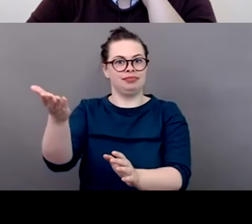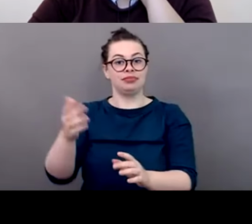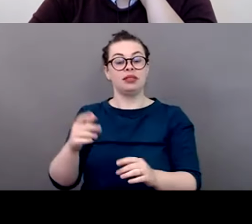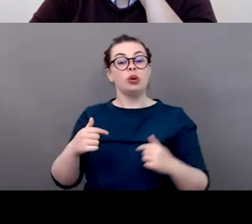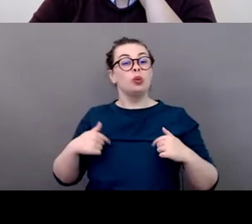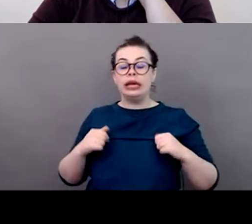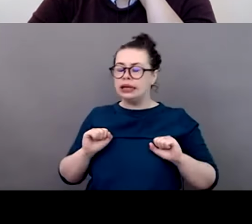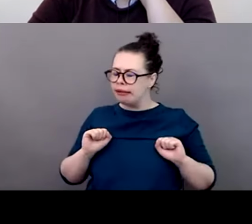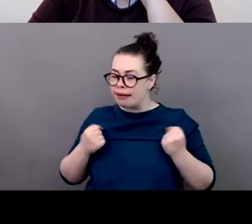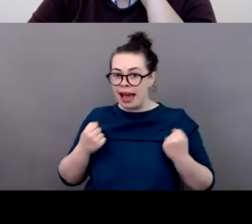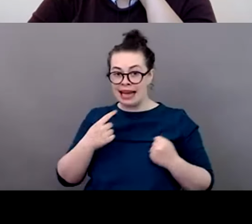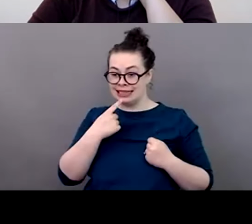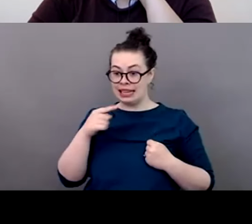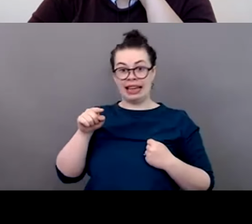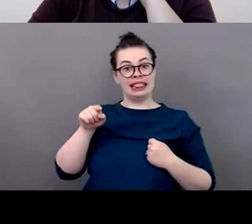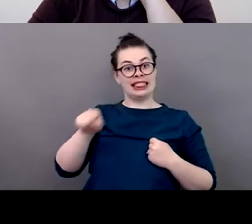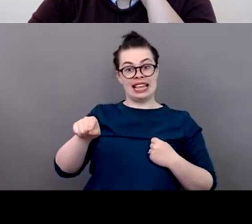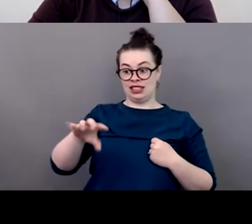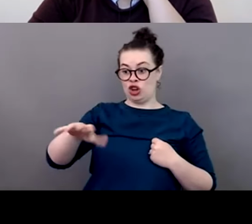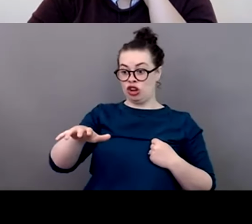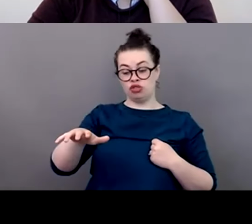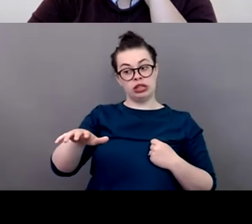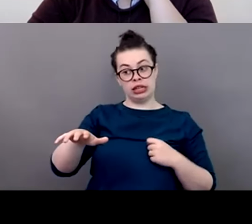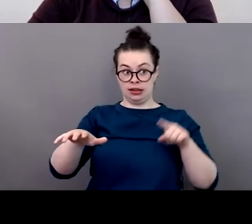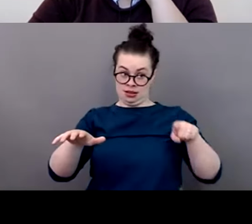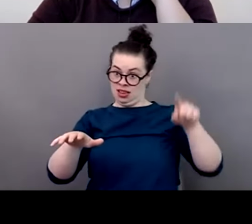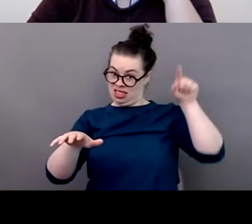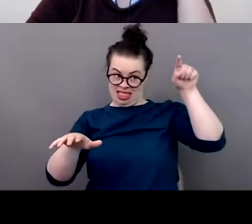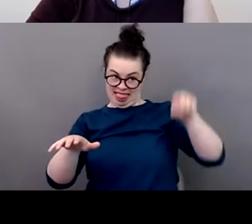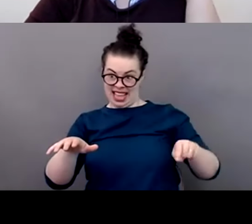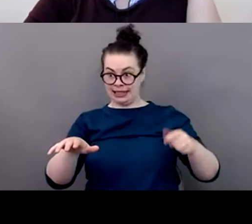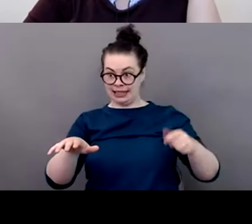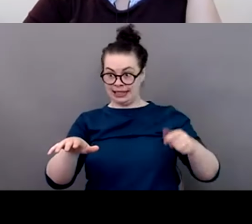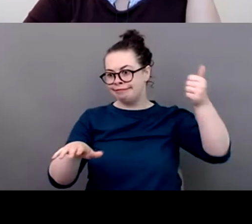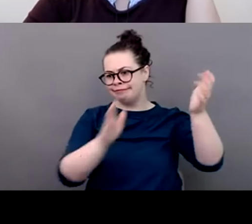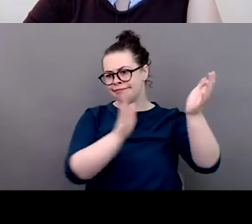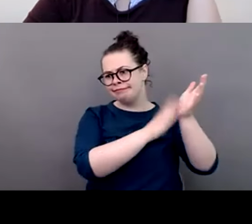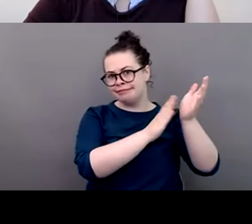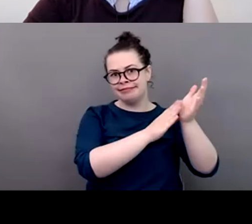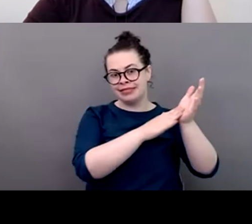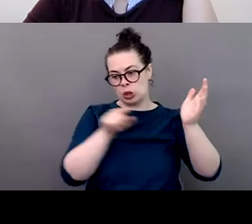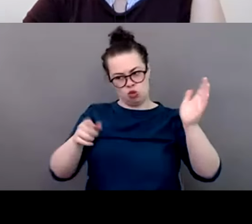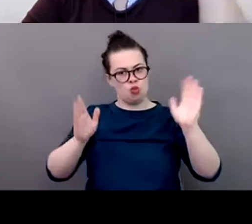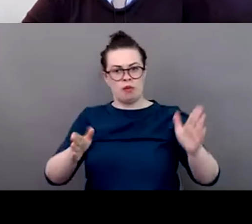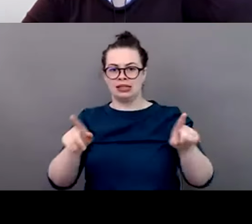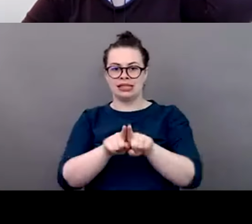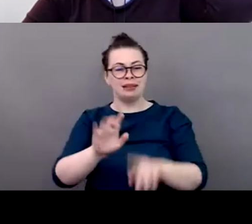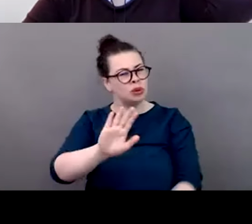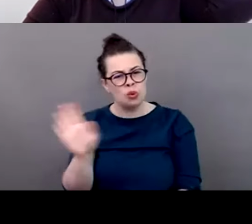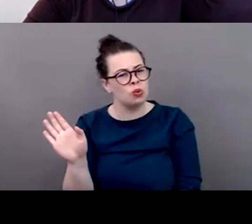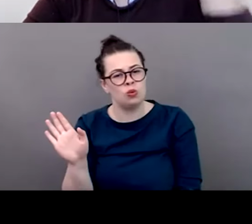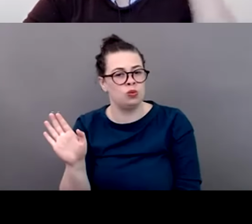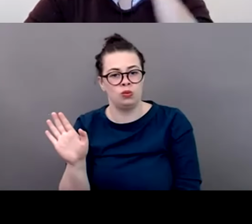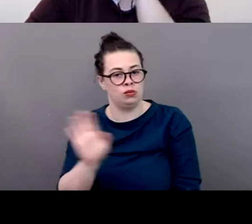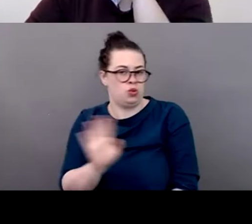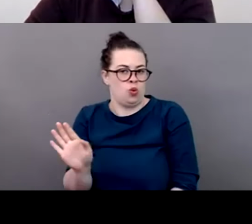country ABC is so much better as you, we ask you to do this or that. So that needs to be kept in mind.